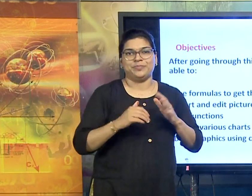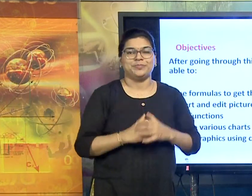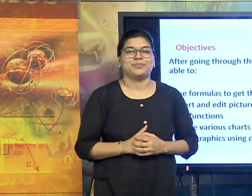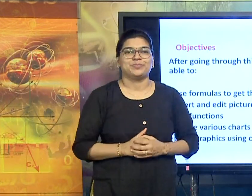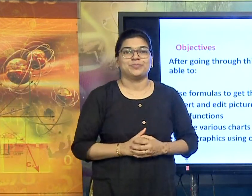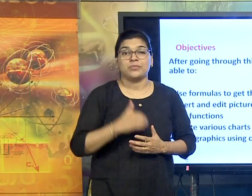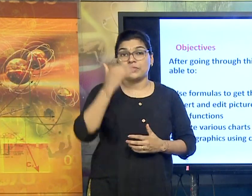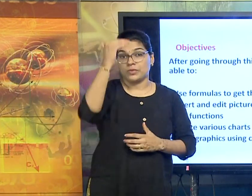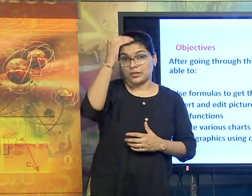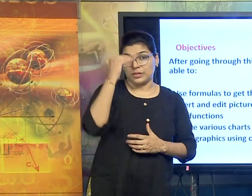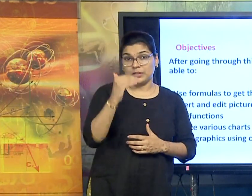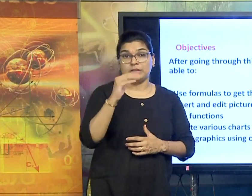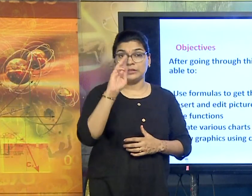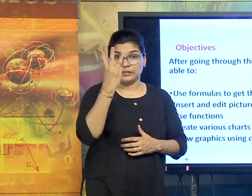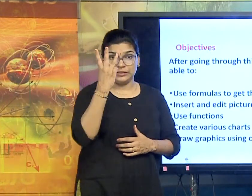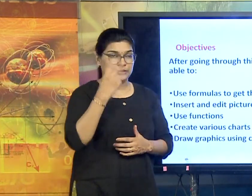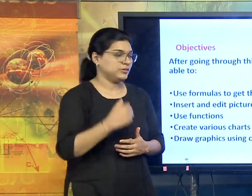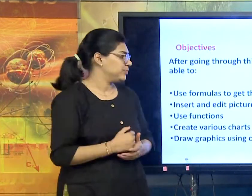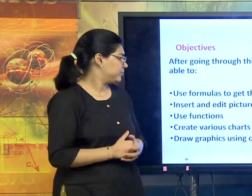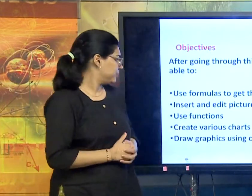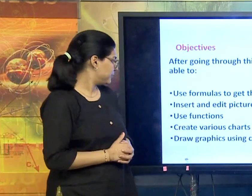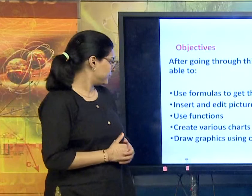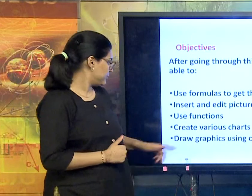which is taken from any file.